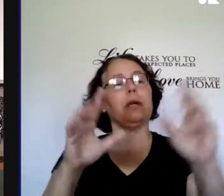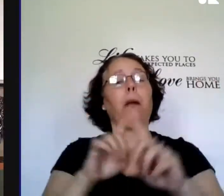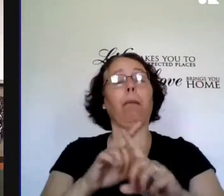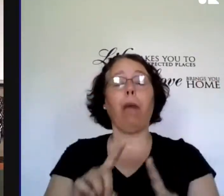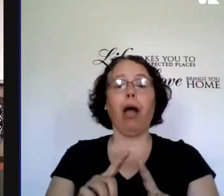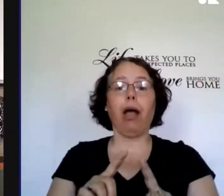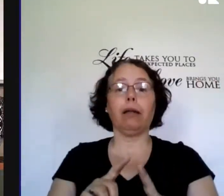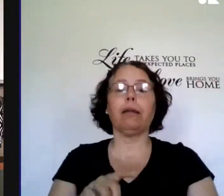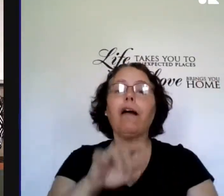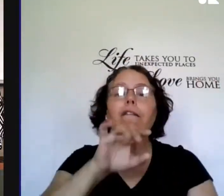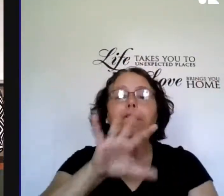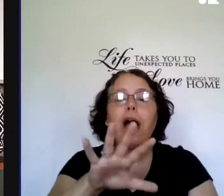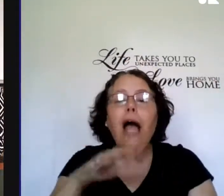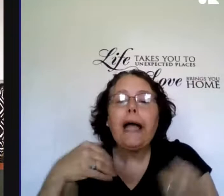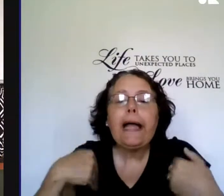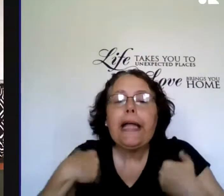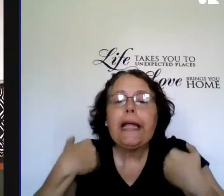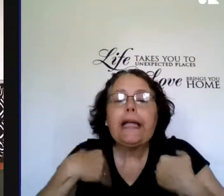to